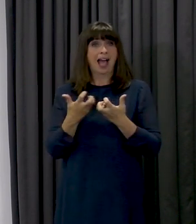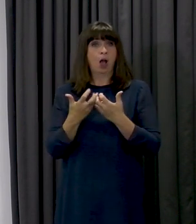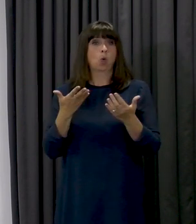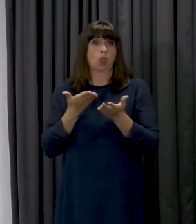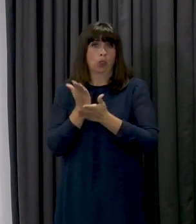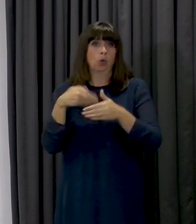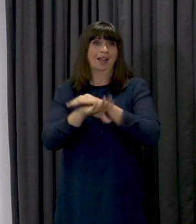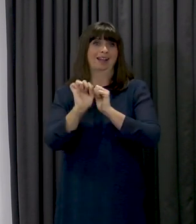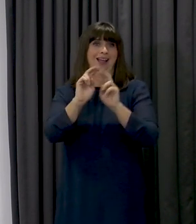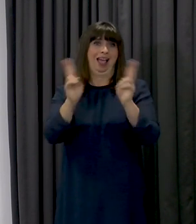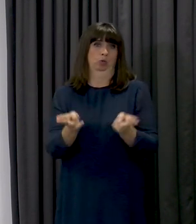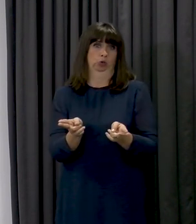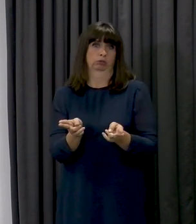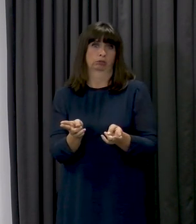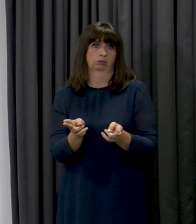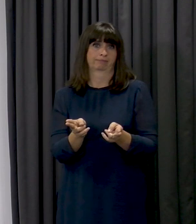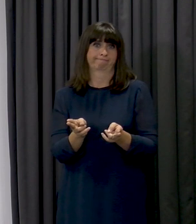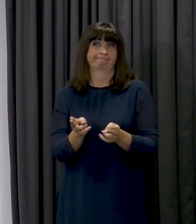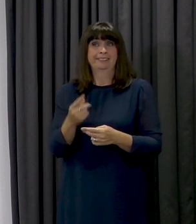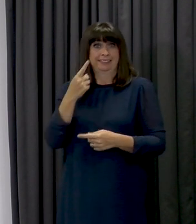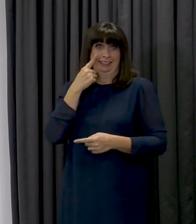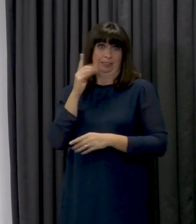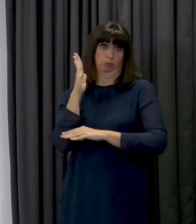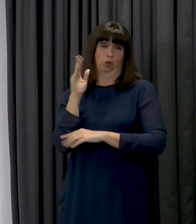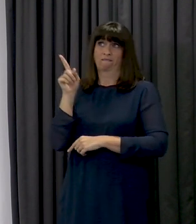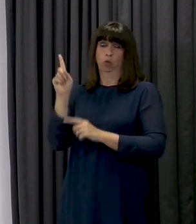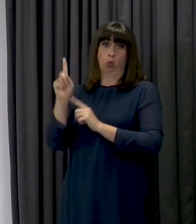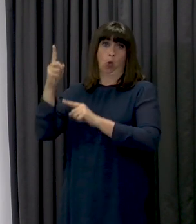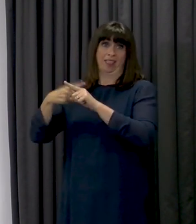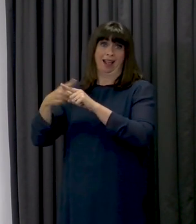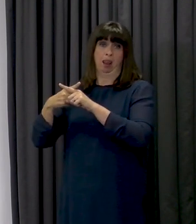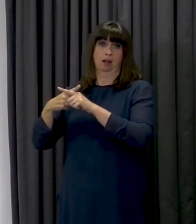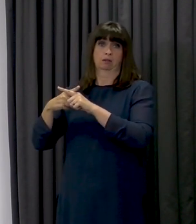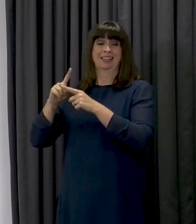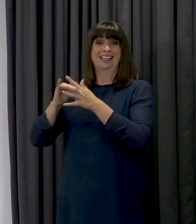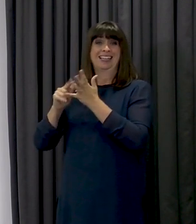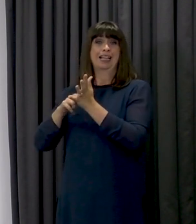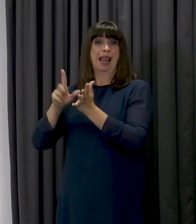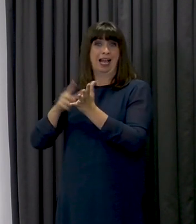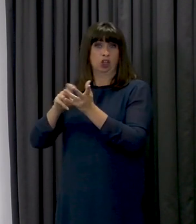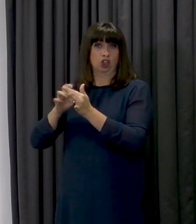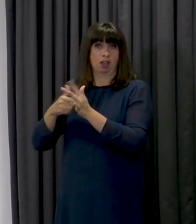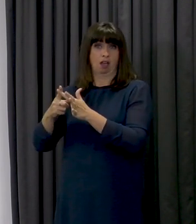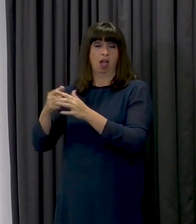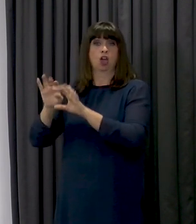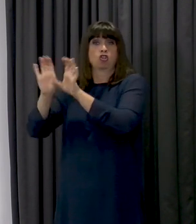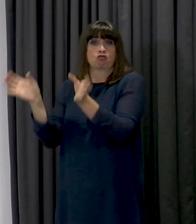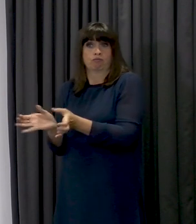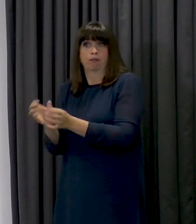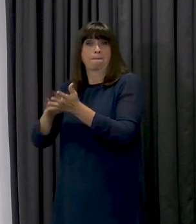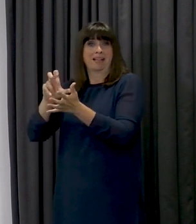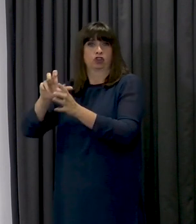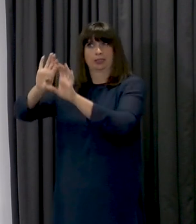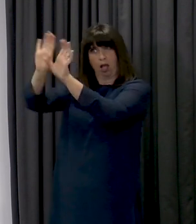seen indoor meetings curtailed in Greater Manchester, East Lancashire and parts of West Yorkshire, following a spike